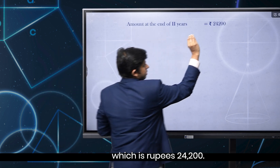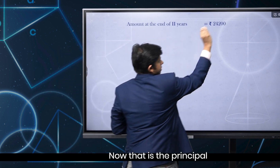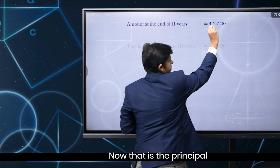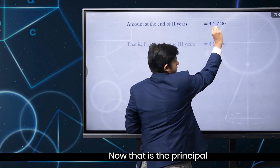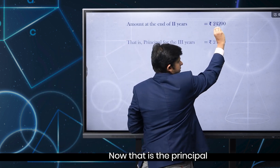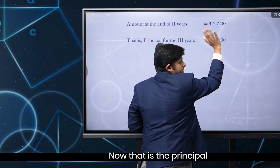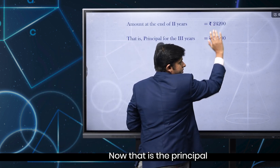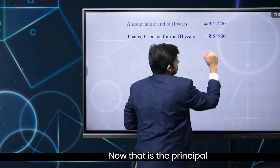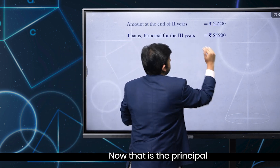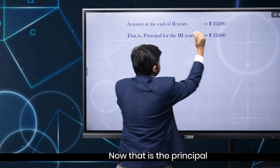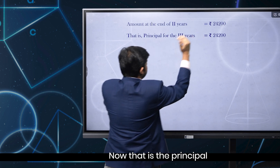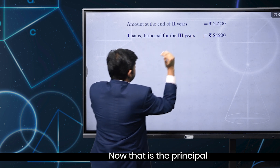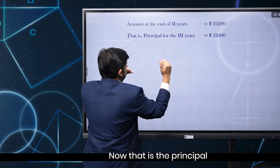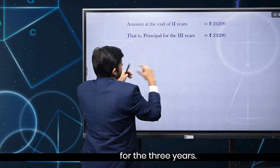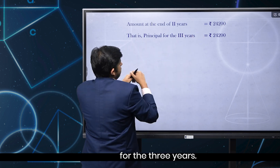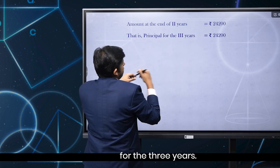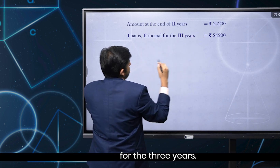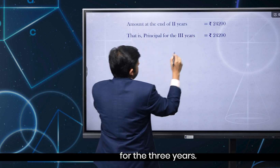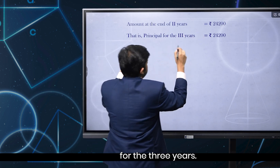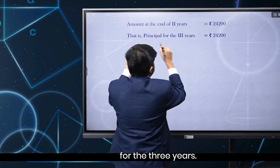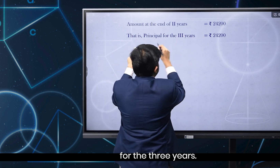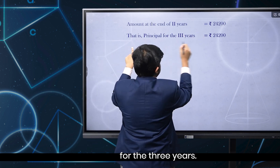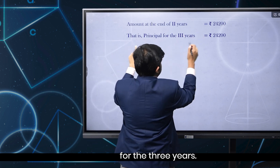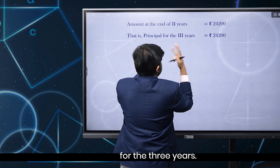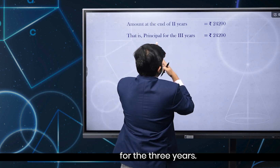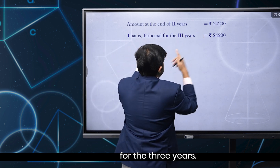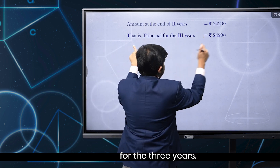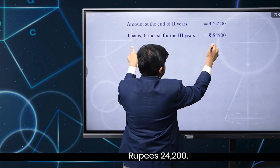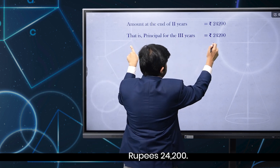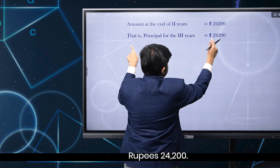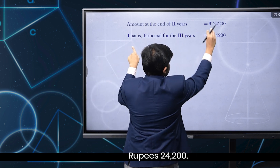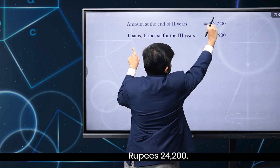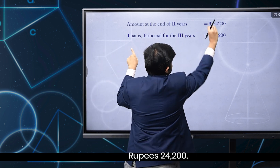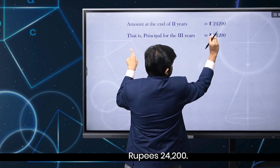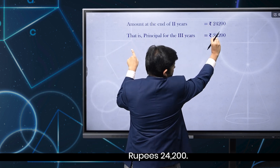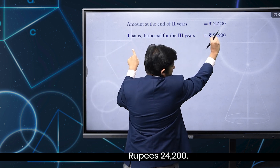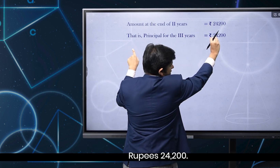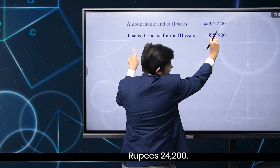Now that is the principal for the 3 years, rupees 24,200.